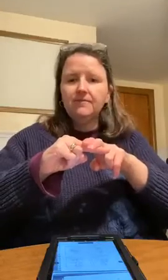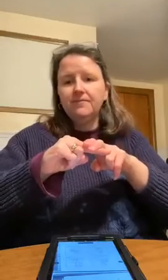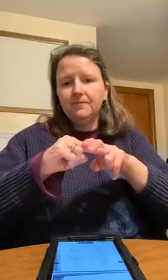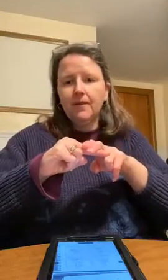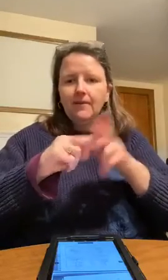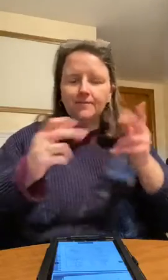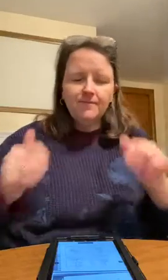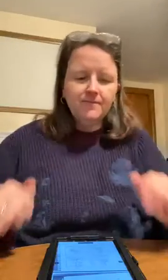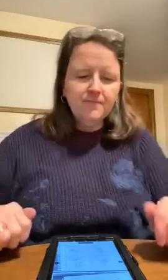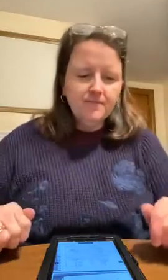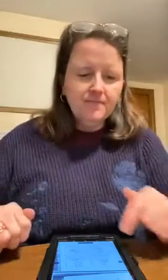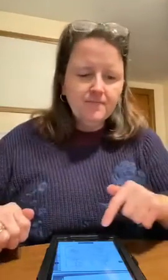Okay.